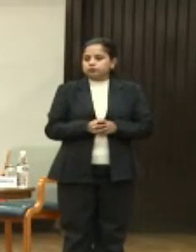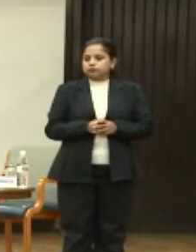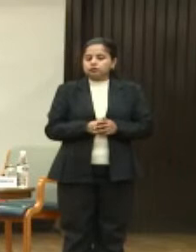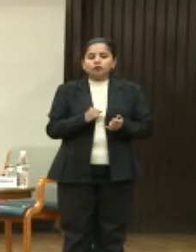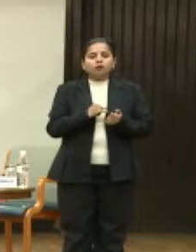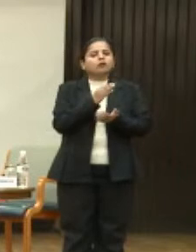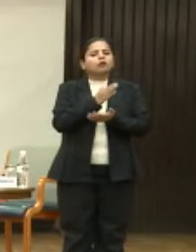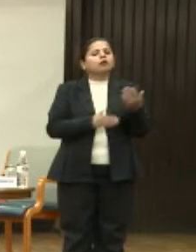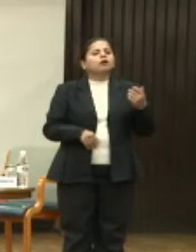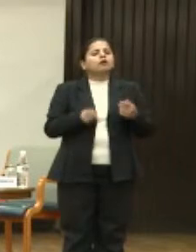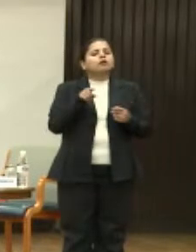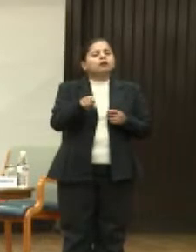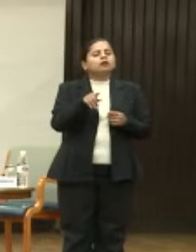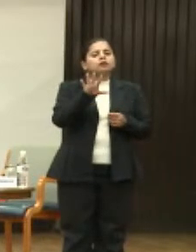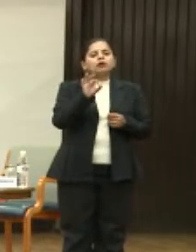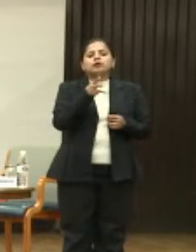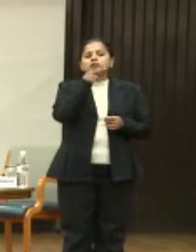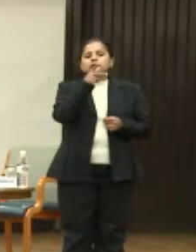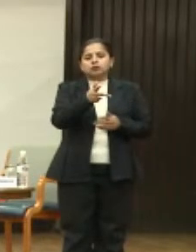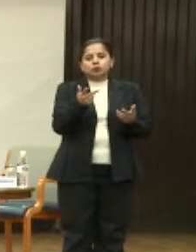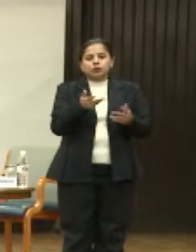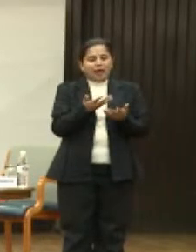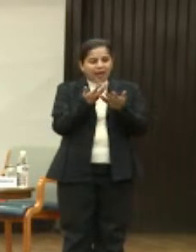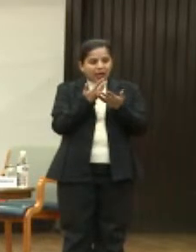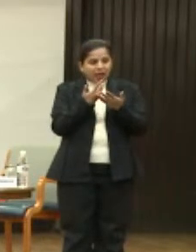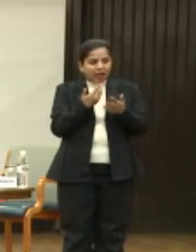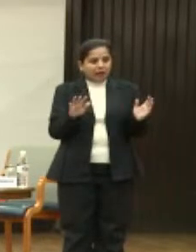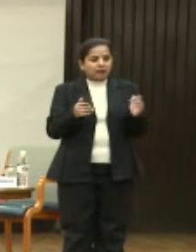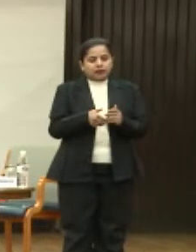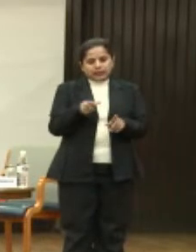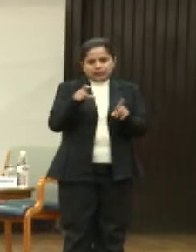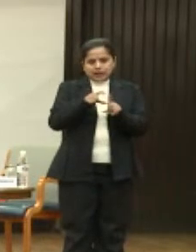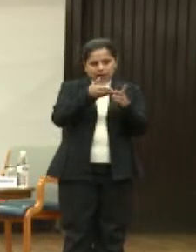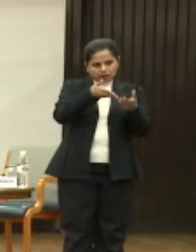Section 15 says that any part like Delhi